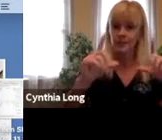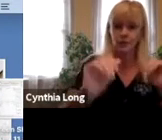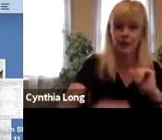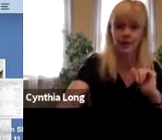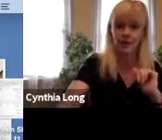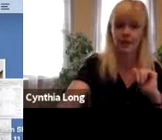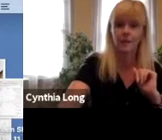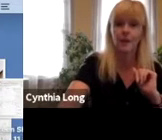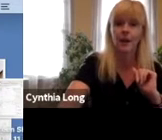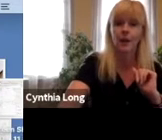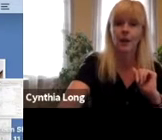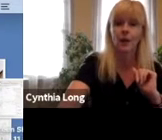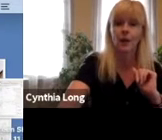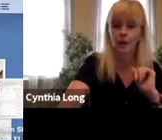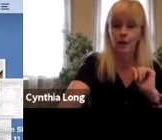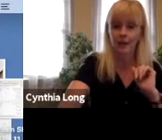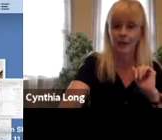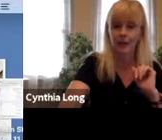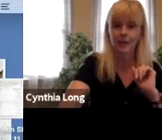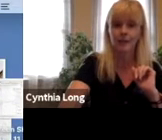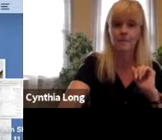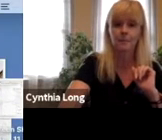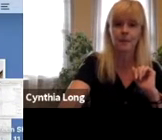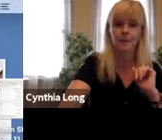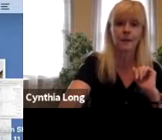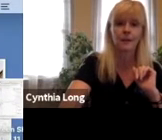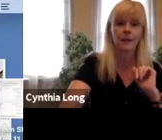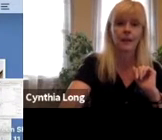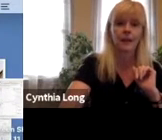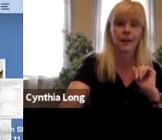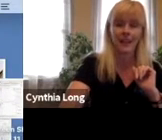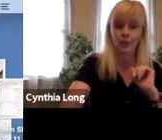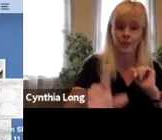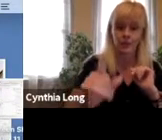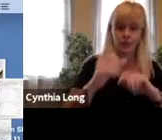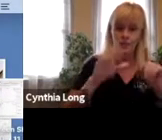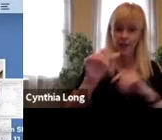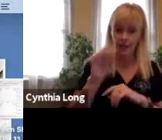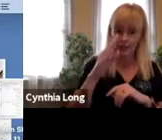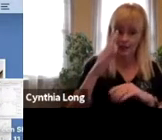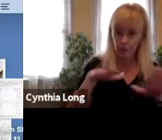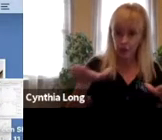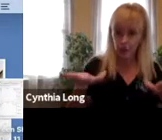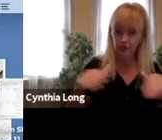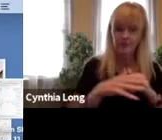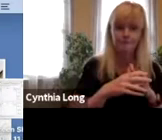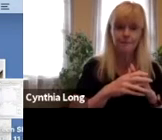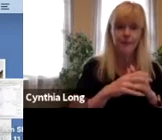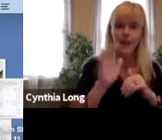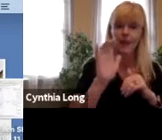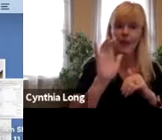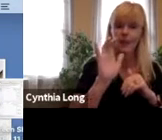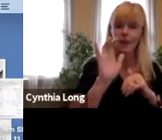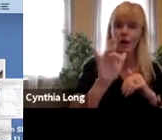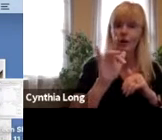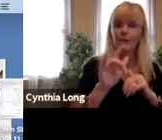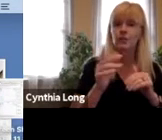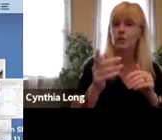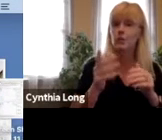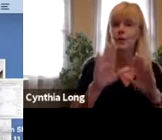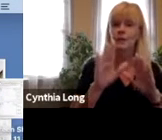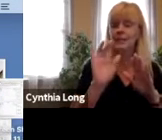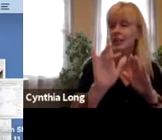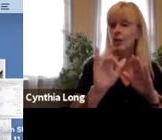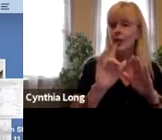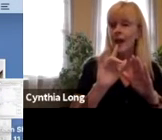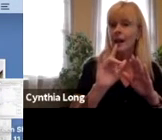to this right here. When you come down here, here is your sign club for children. And all you have